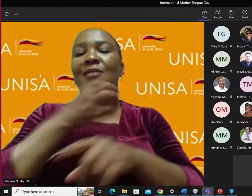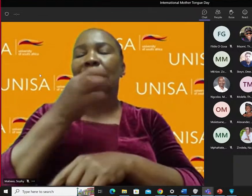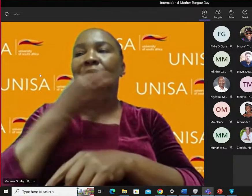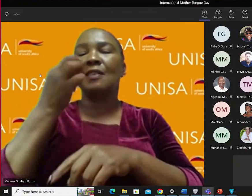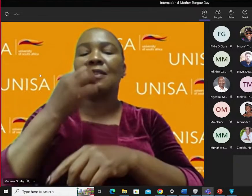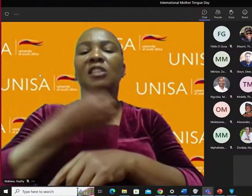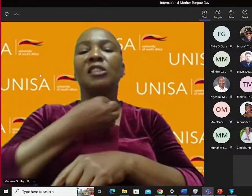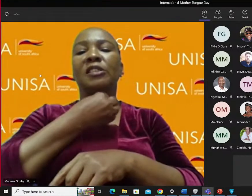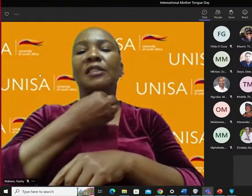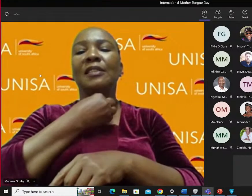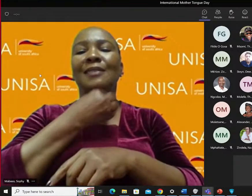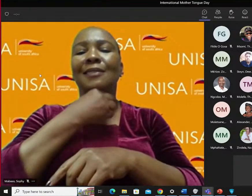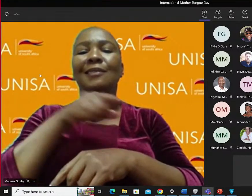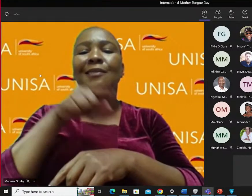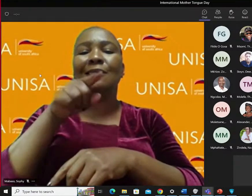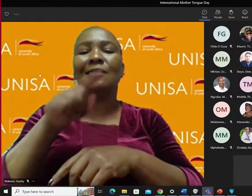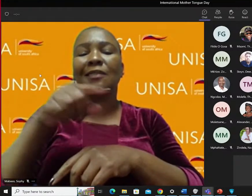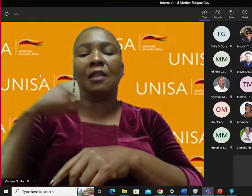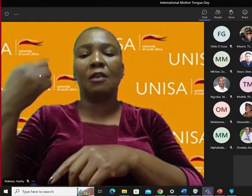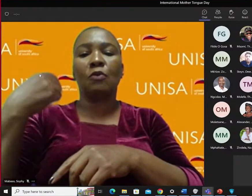medium of instruction,